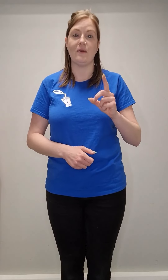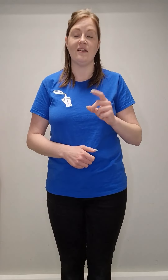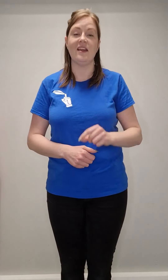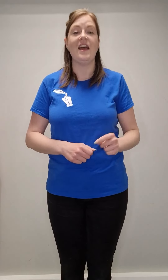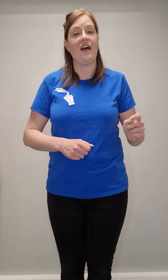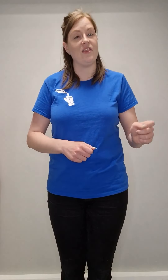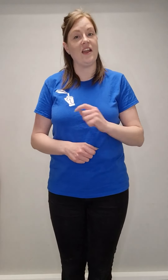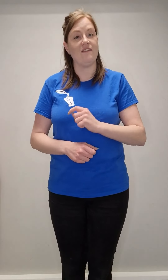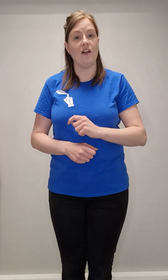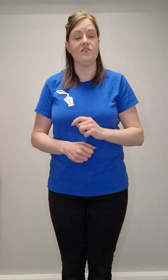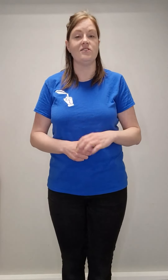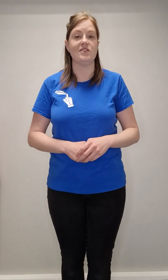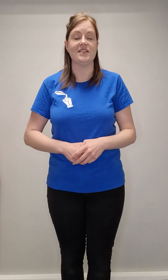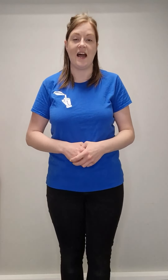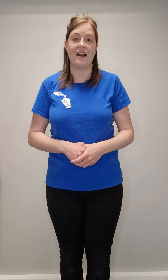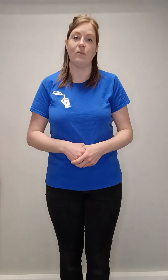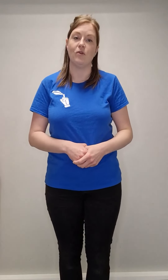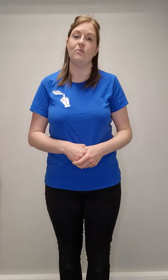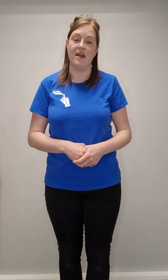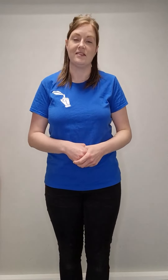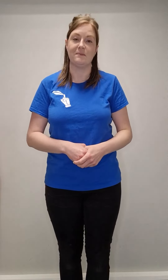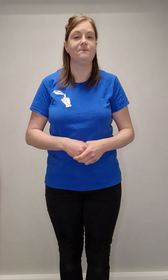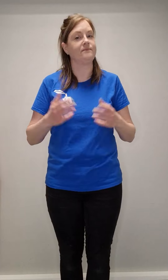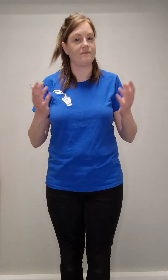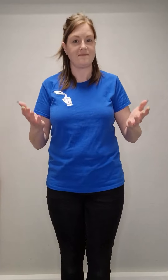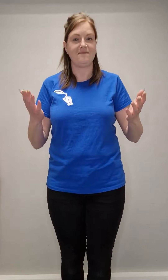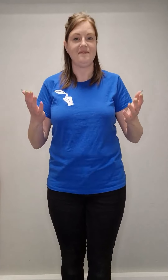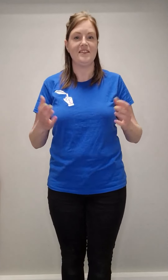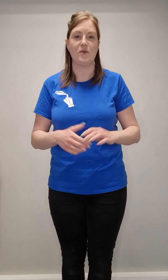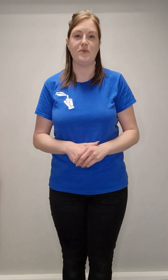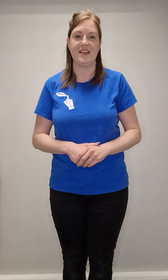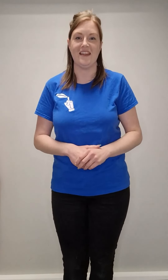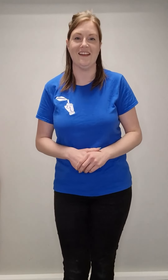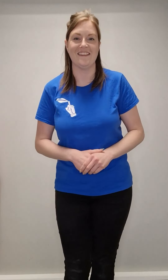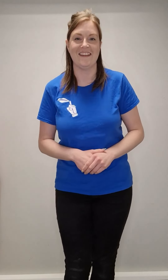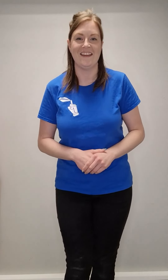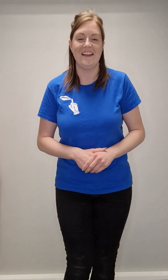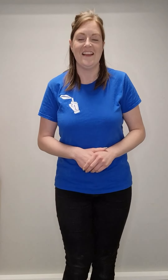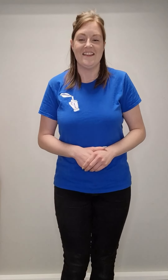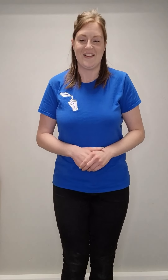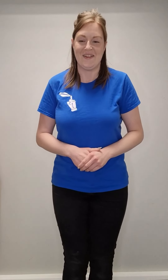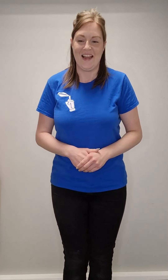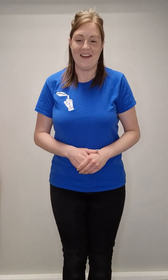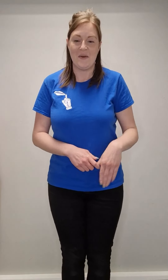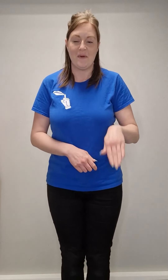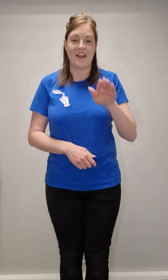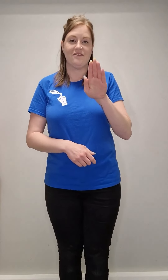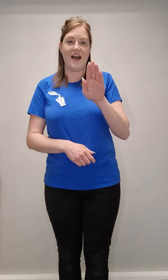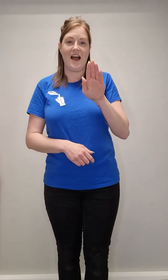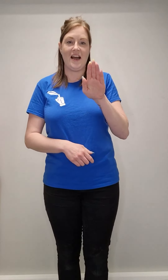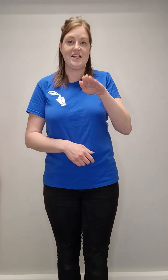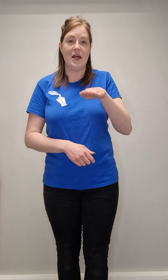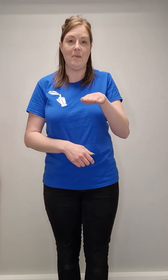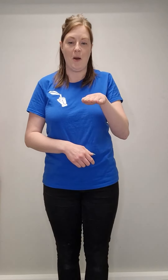spoken and they have understood exactly what you meant. So we'll take it. So again, working flat hand, palm